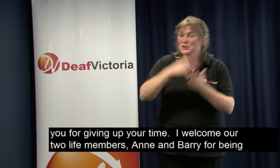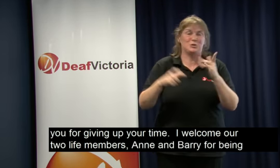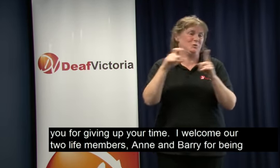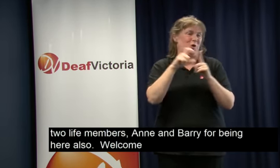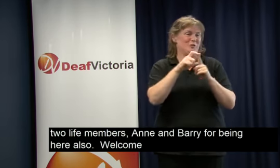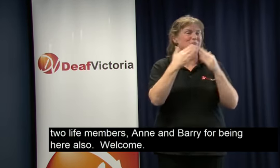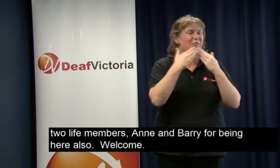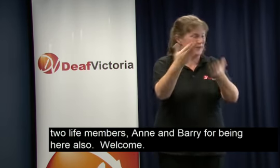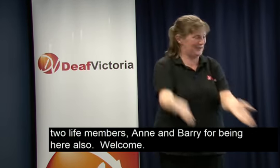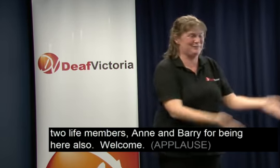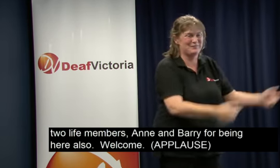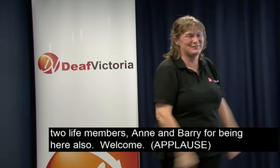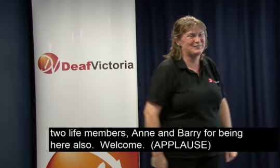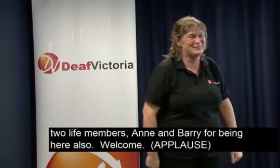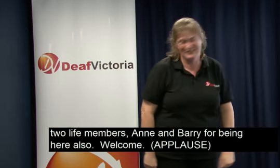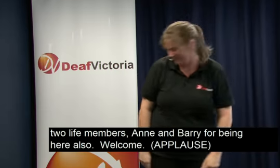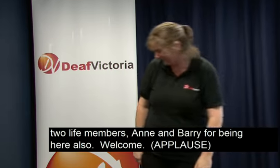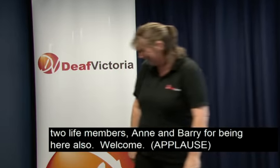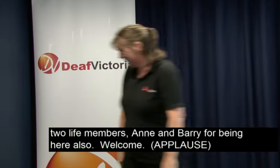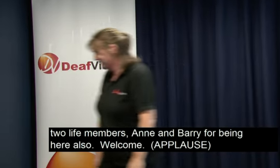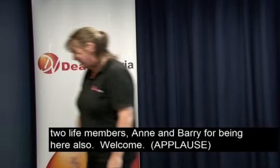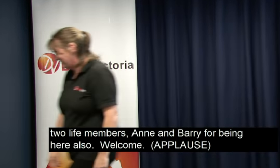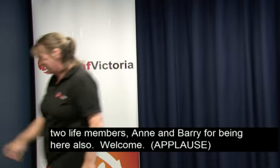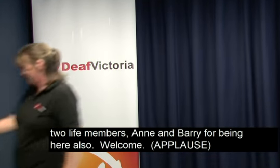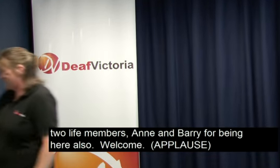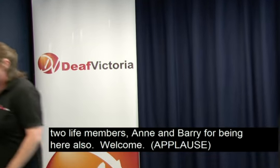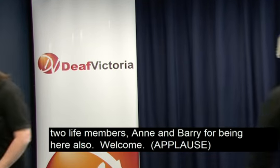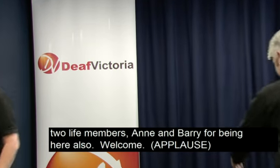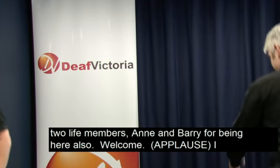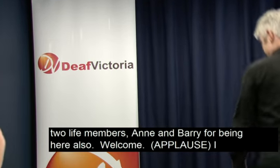So I'll now handball it over to Todd Wright. Thank you.